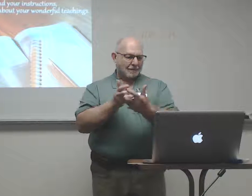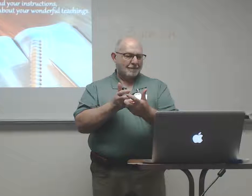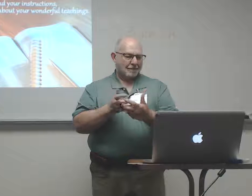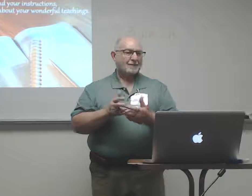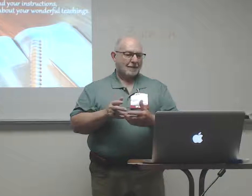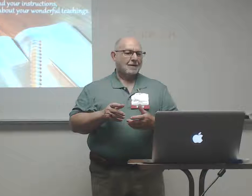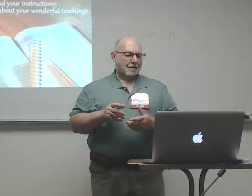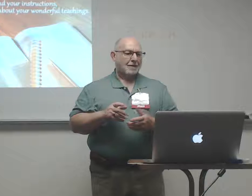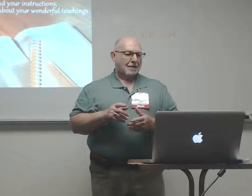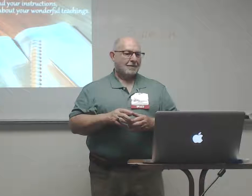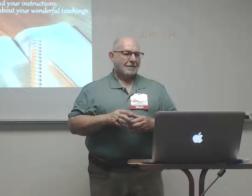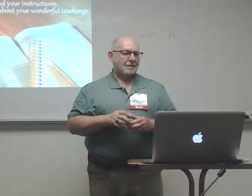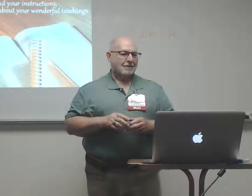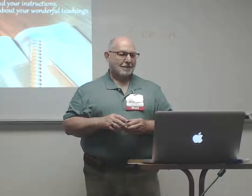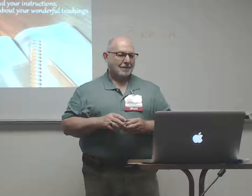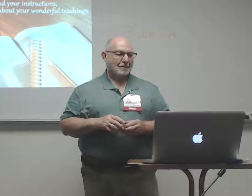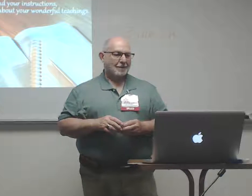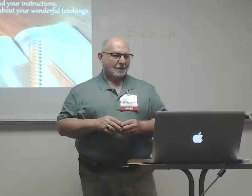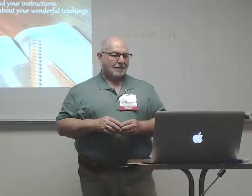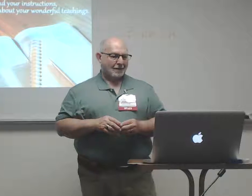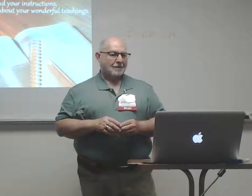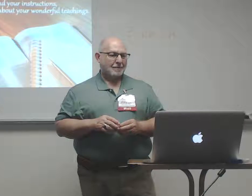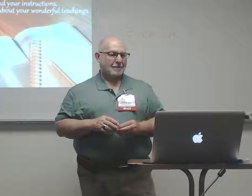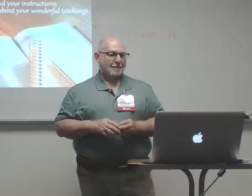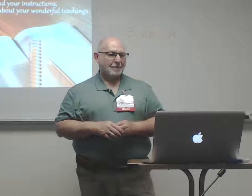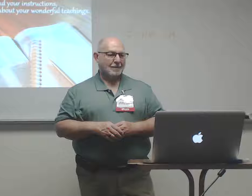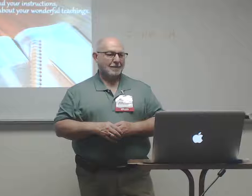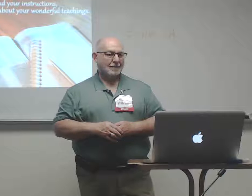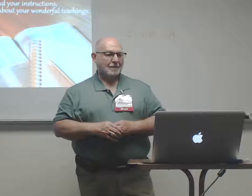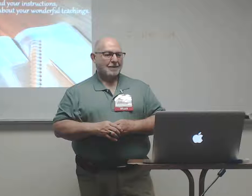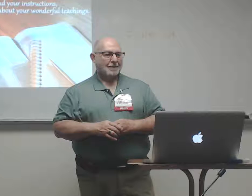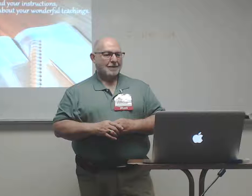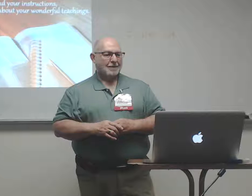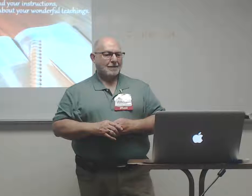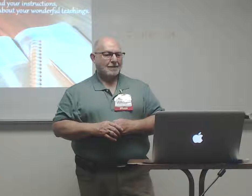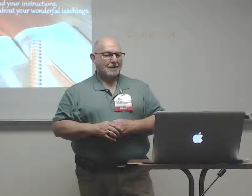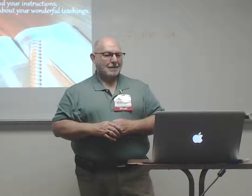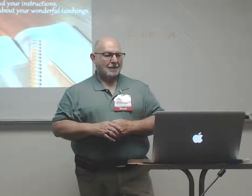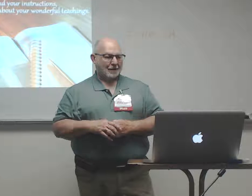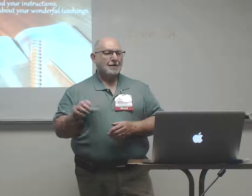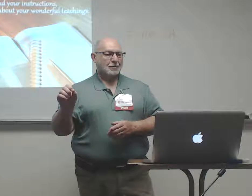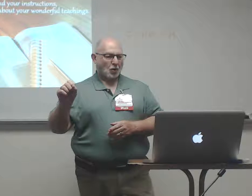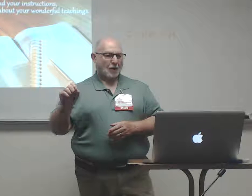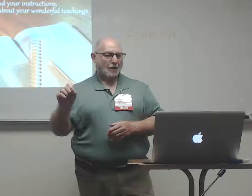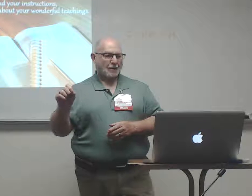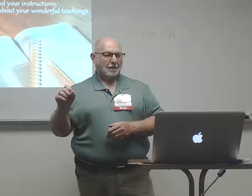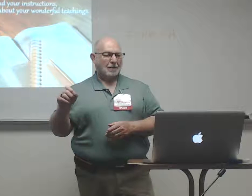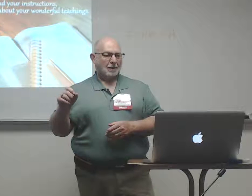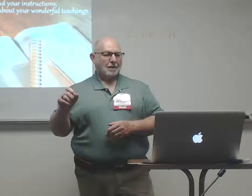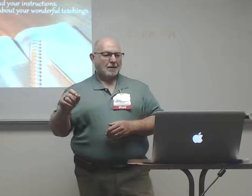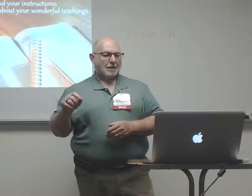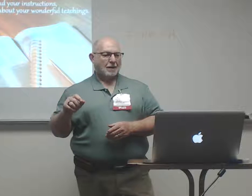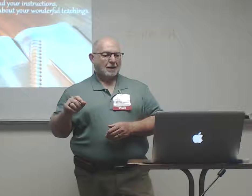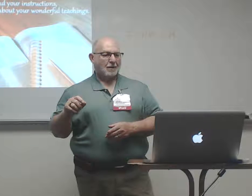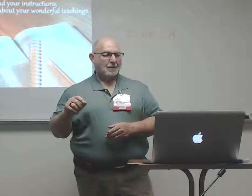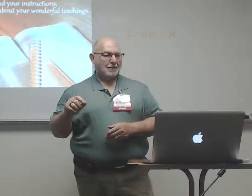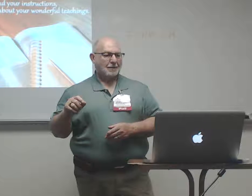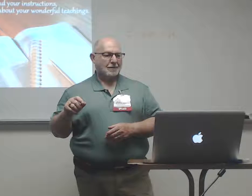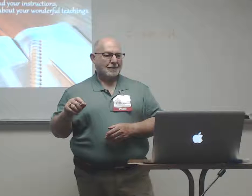Try to be able to make everything where everyone can understand it and match at the level somebody is at. Like you were talking about